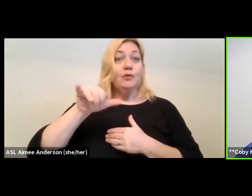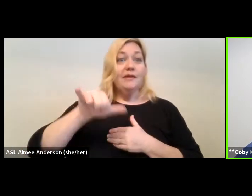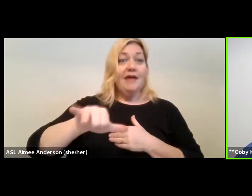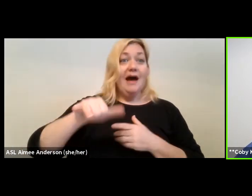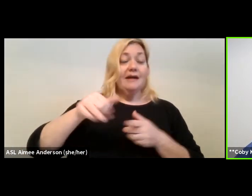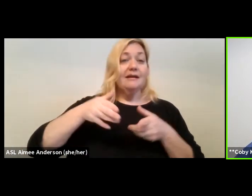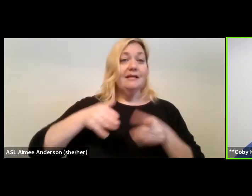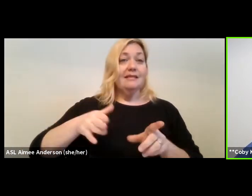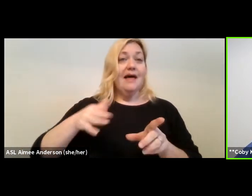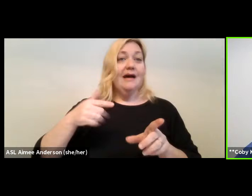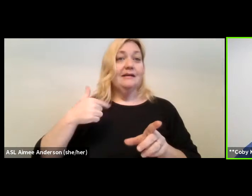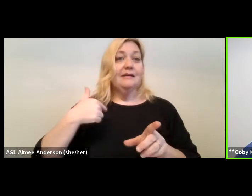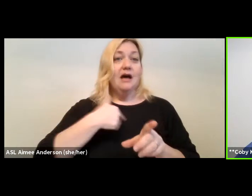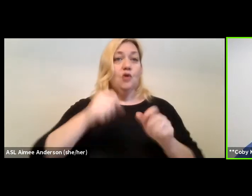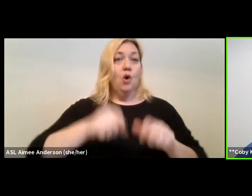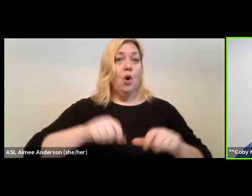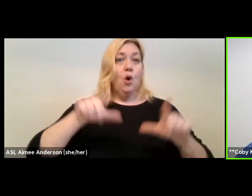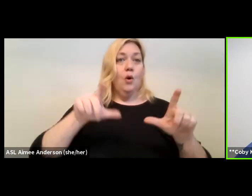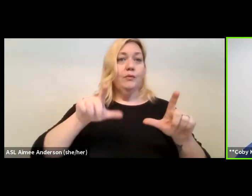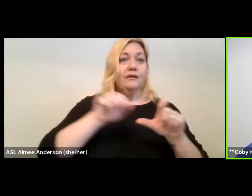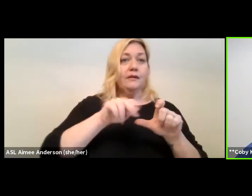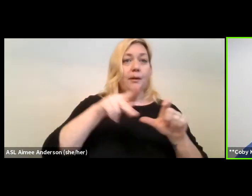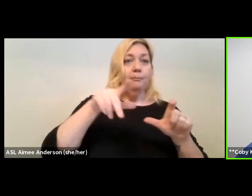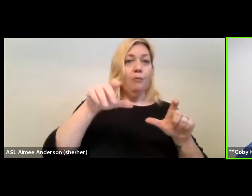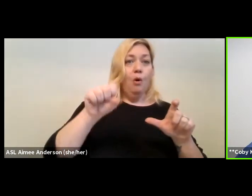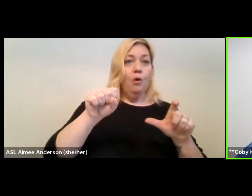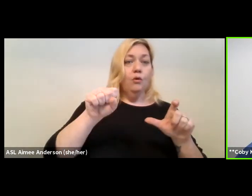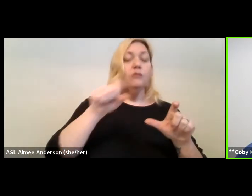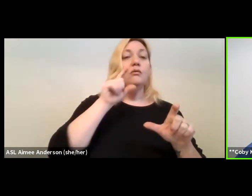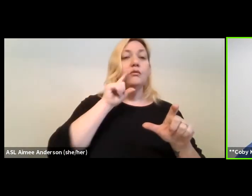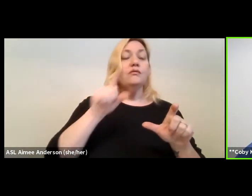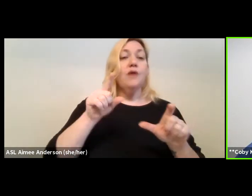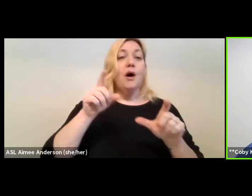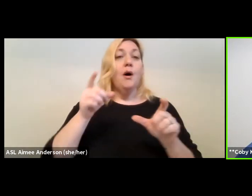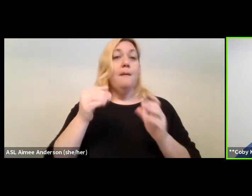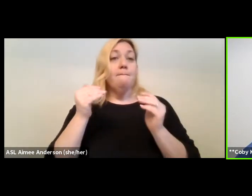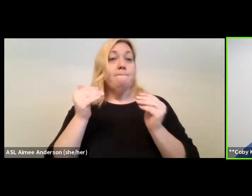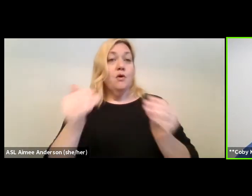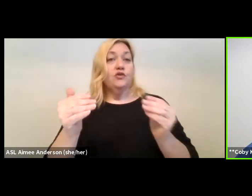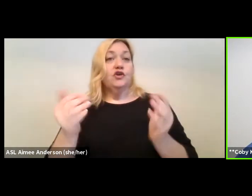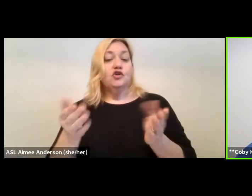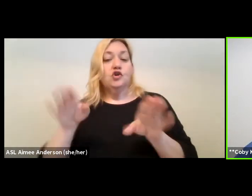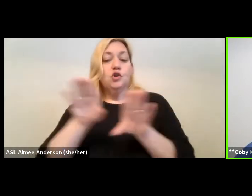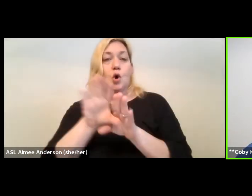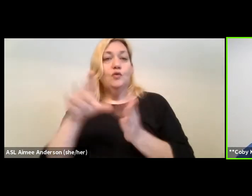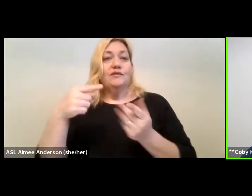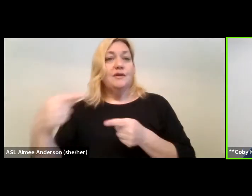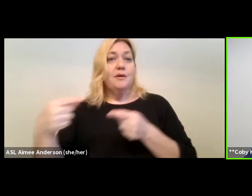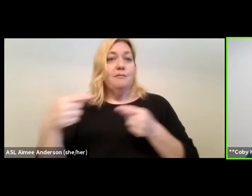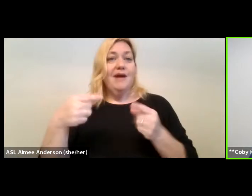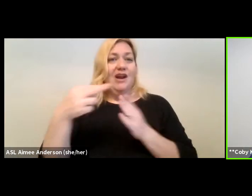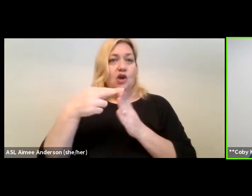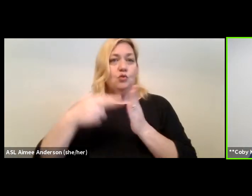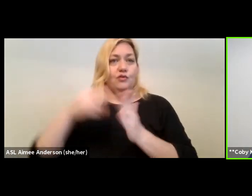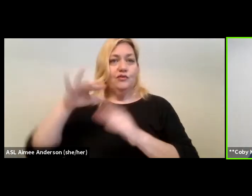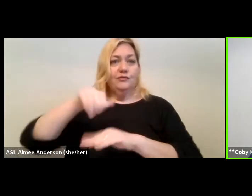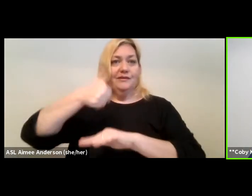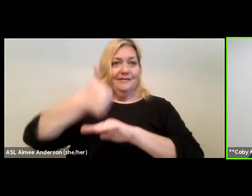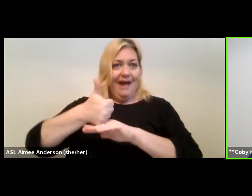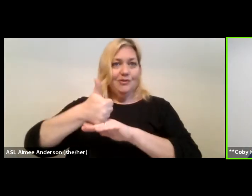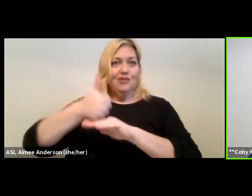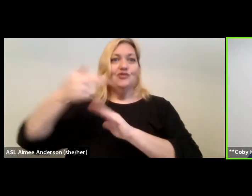us open the poll. The motion is to close debate on the motion to establish rules of debate.